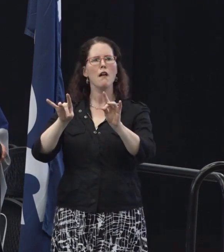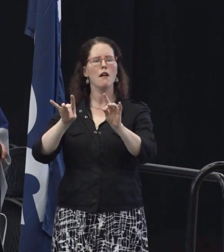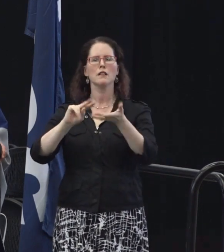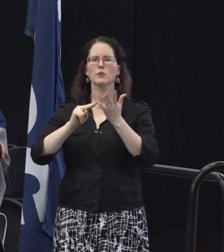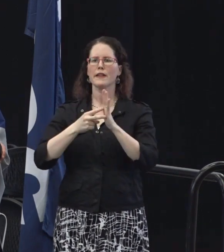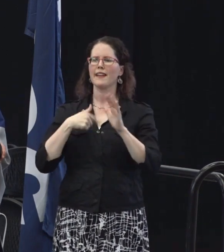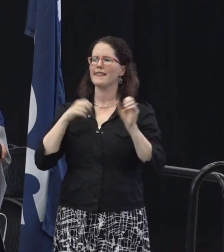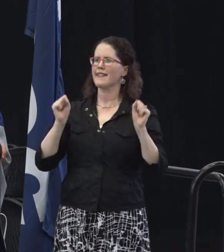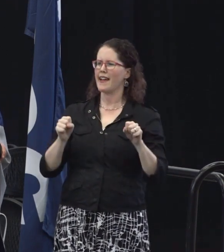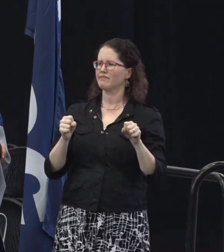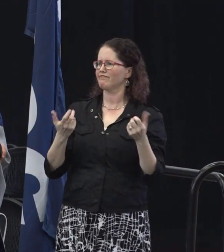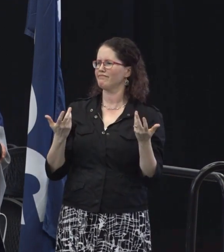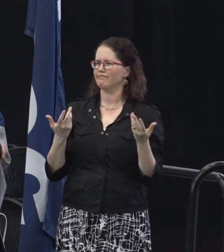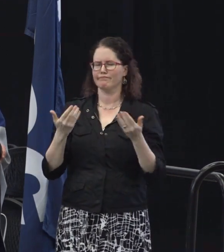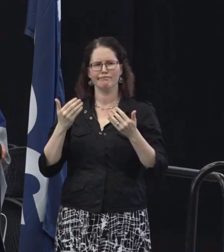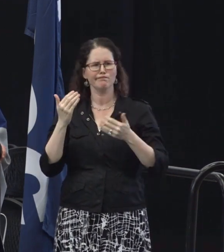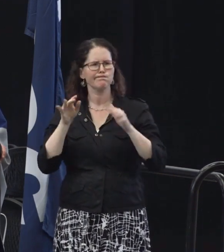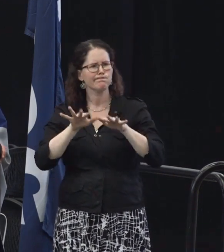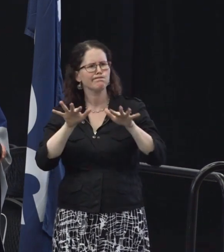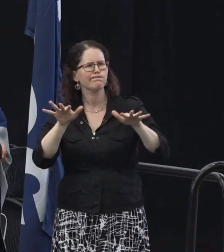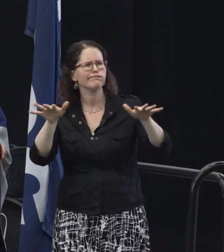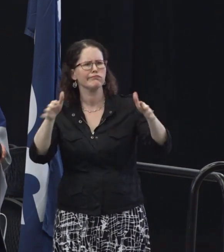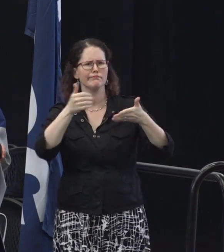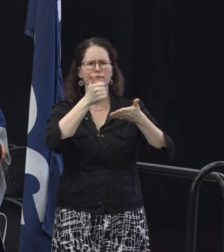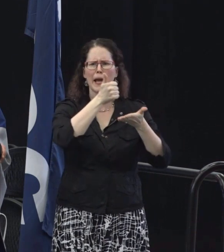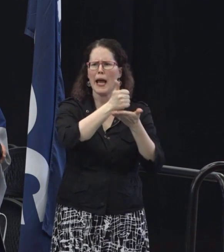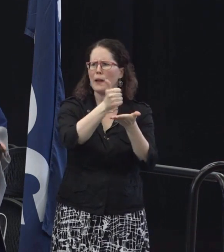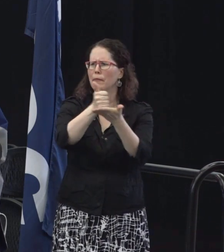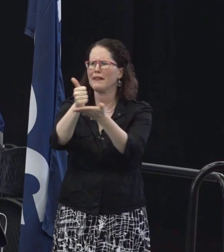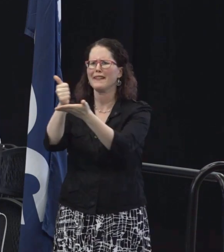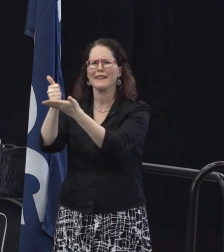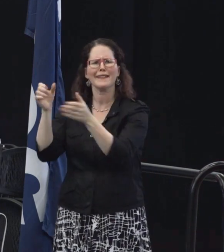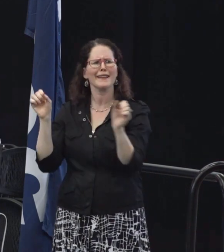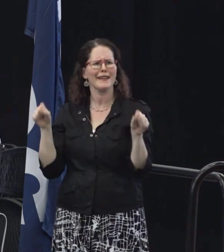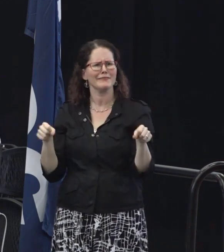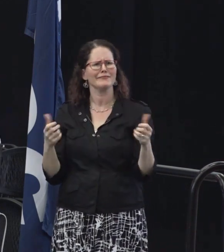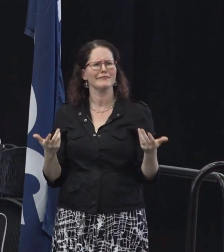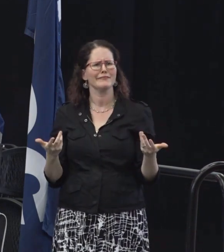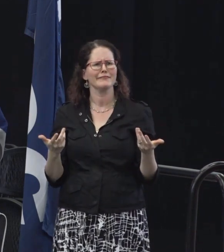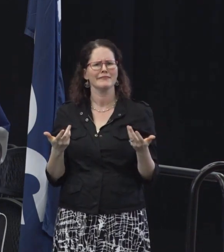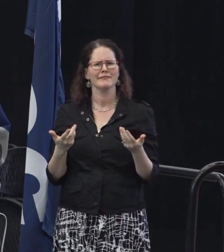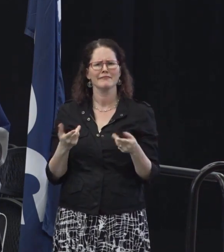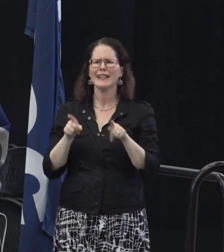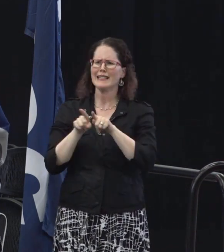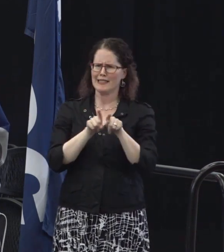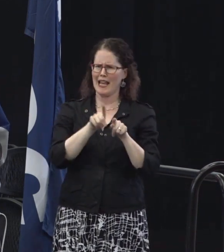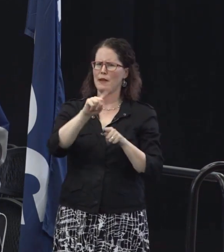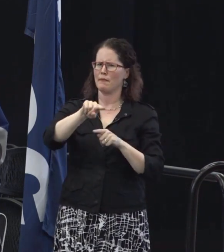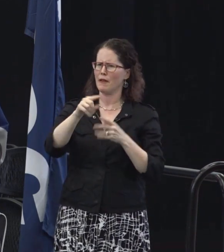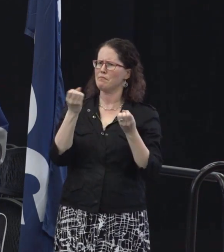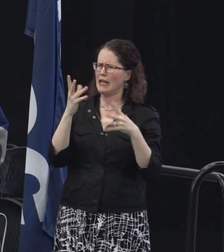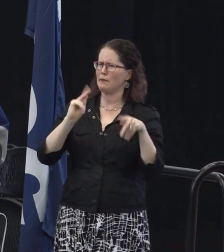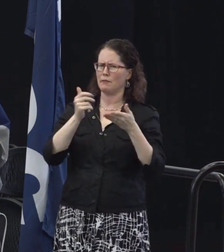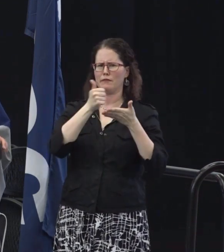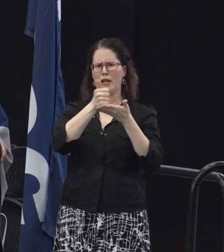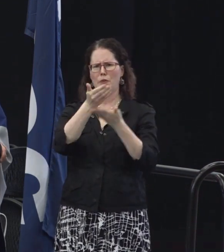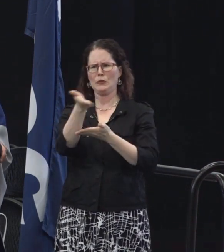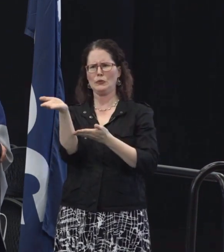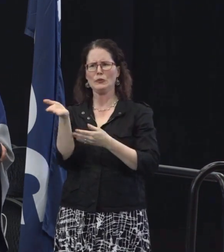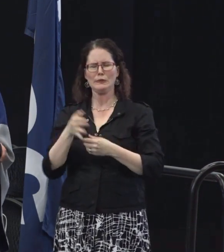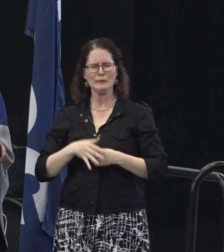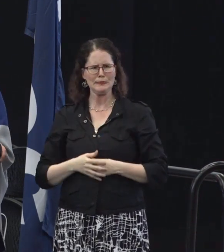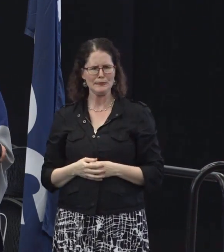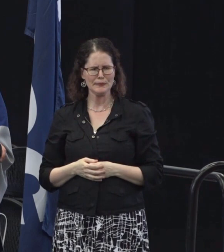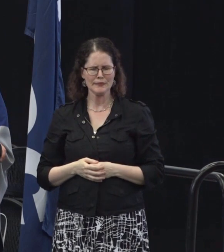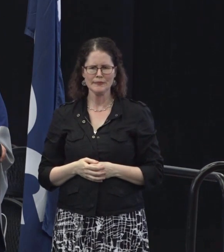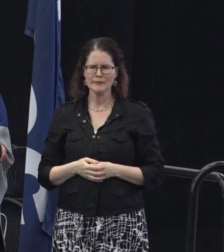pay forward the amazing gestures of kindness that we receive during our lives. As I think